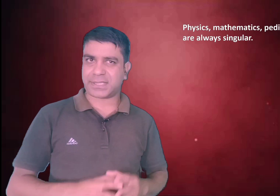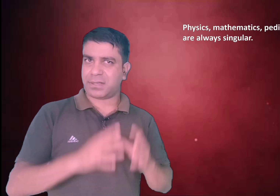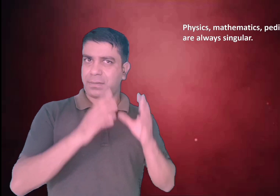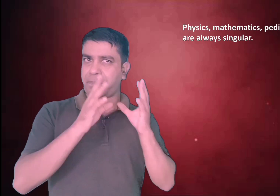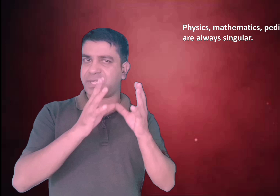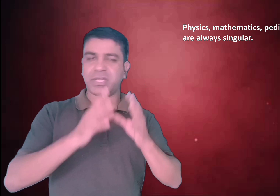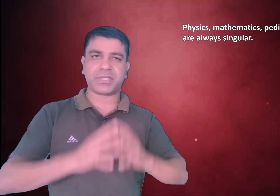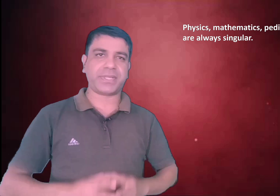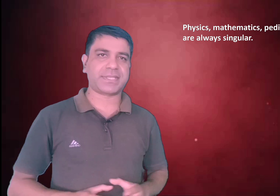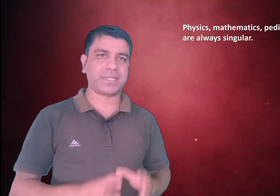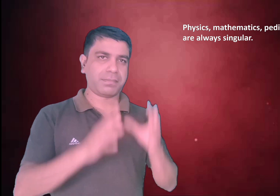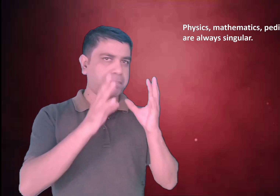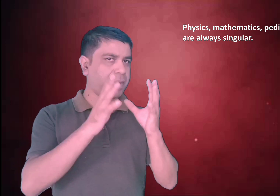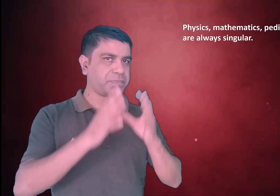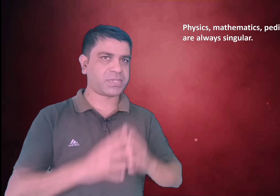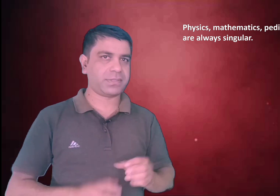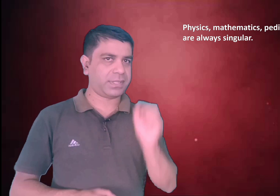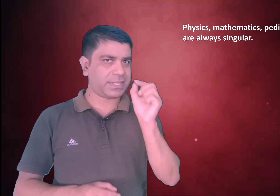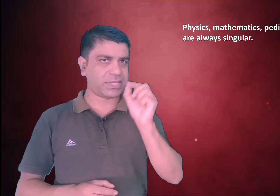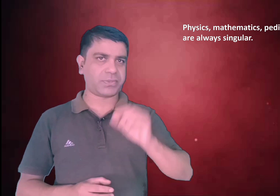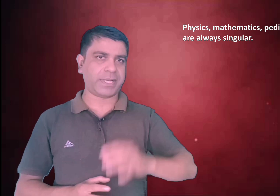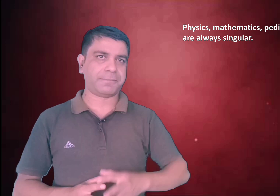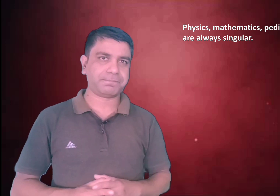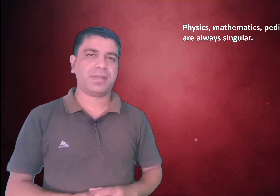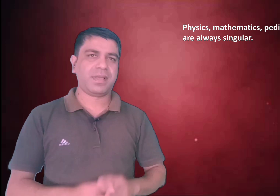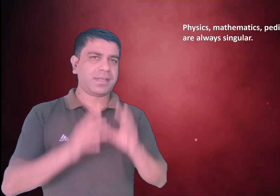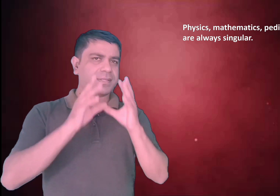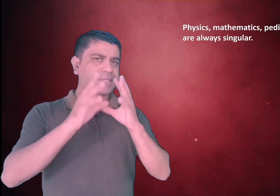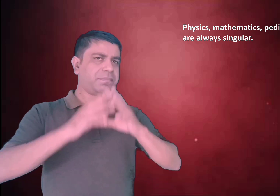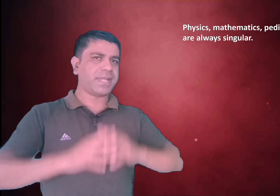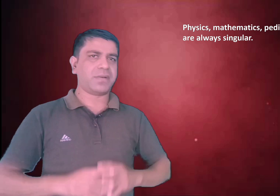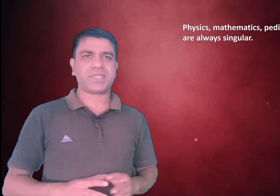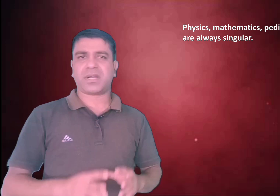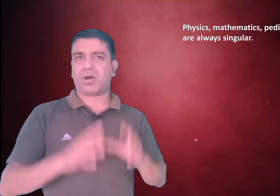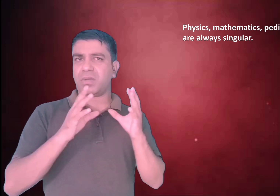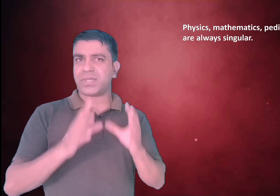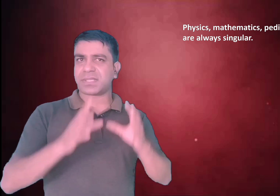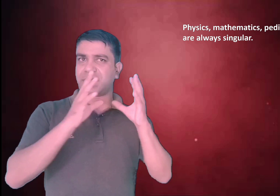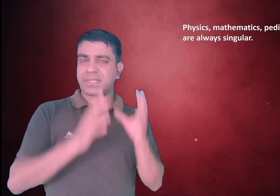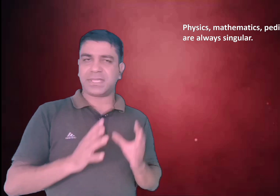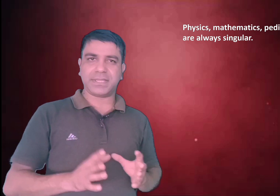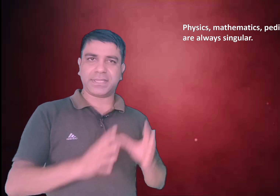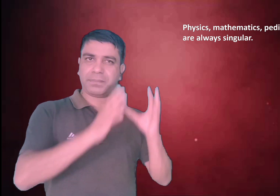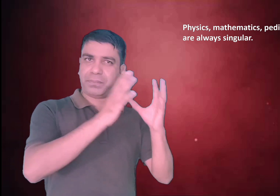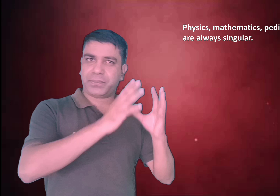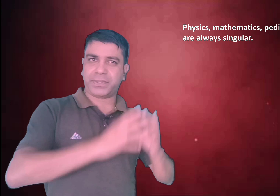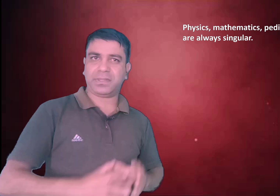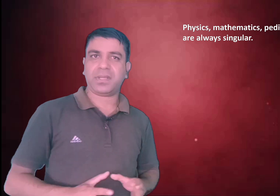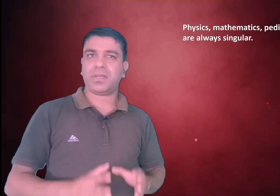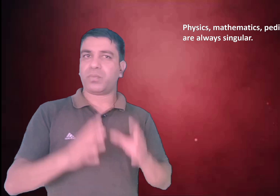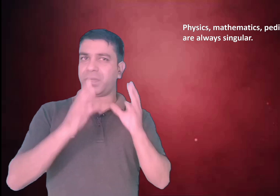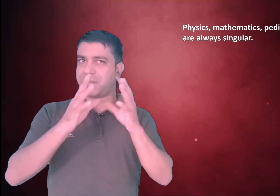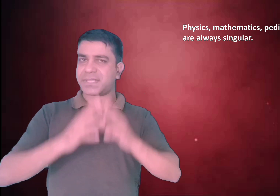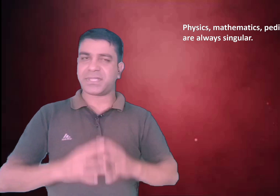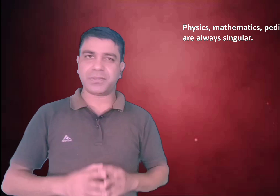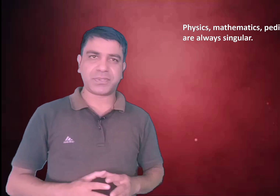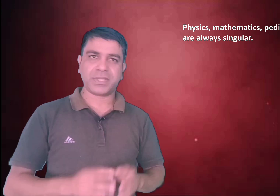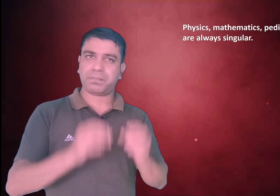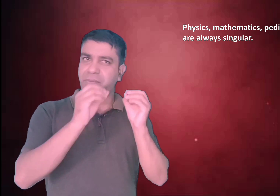mathematics, pediatrics, mumps, etc. Some nouns are always considered plural. We must use